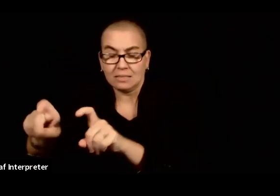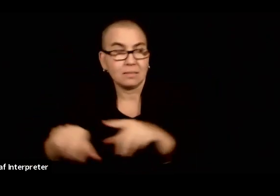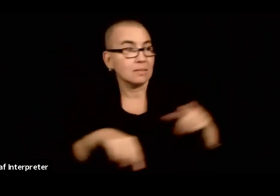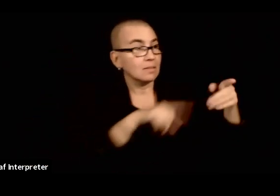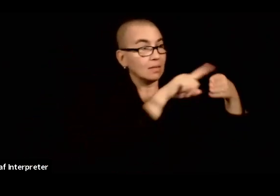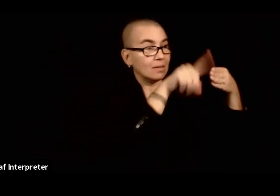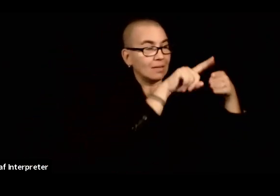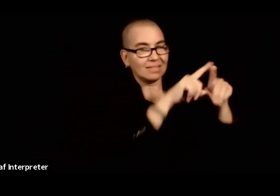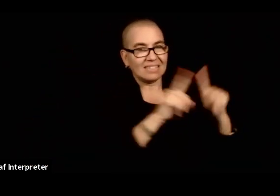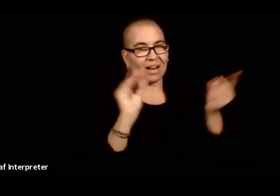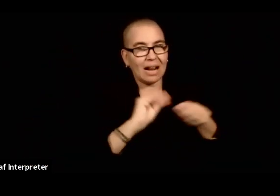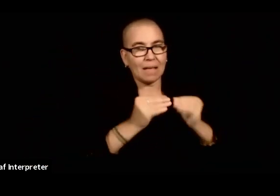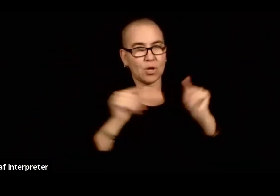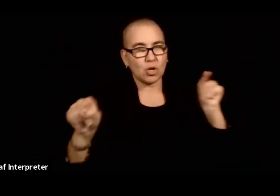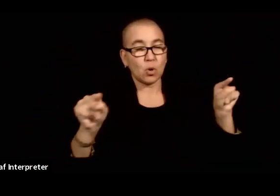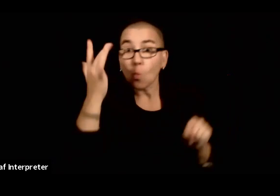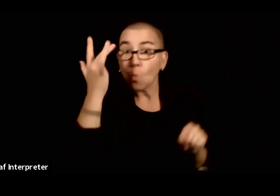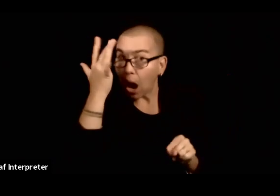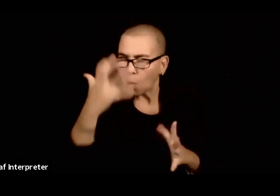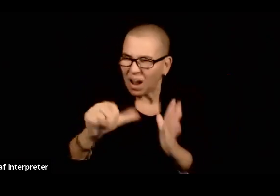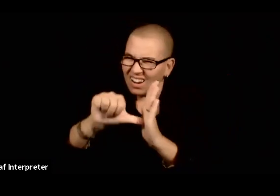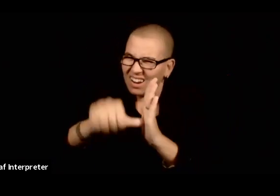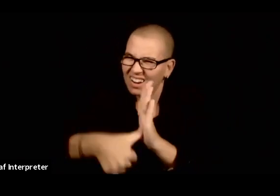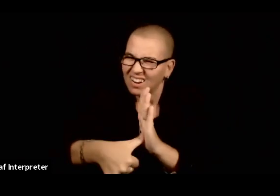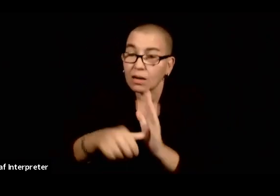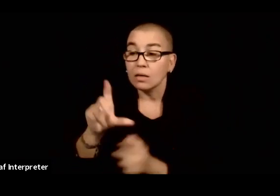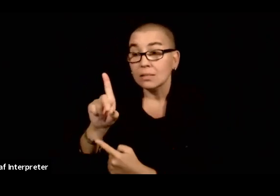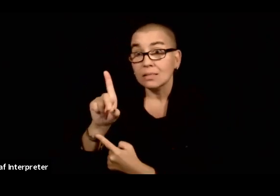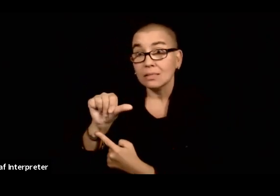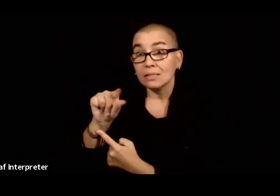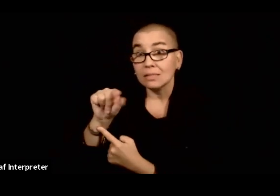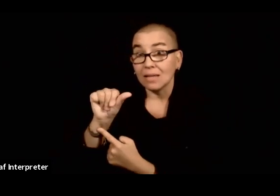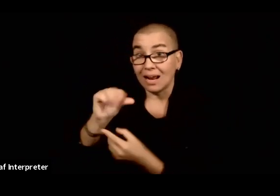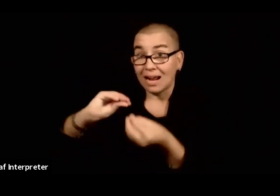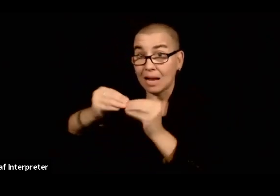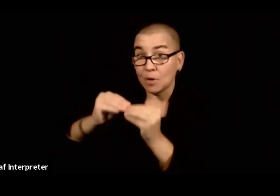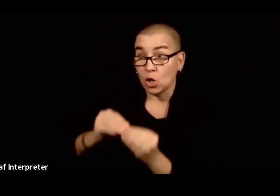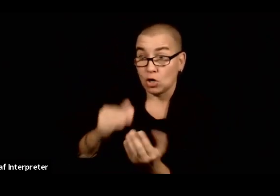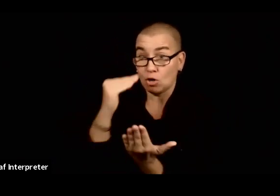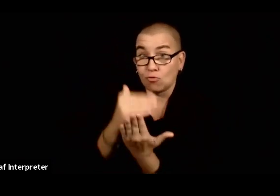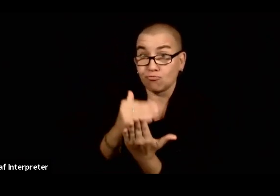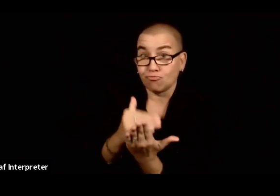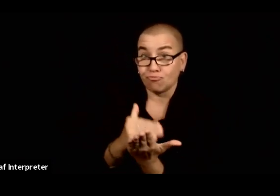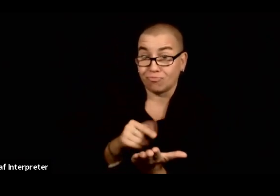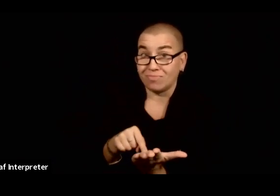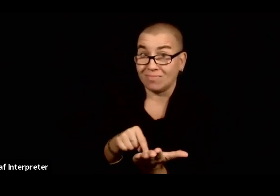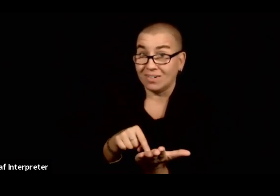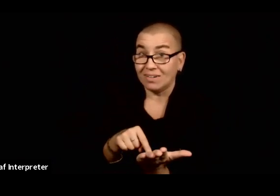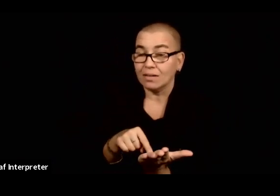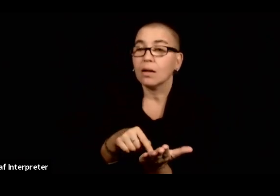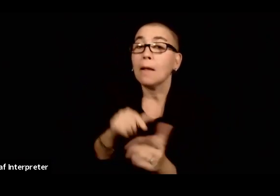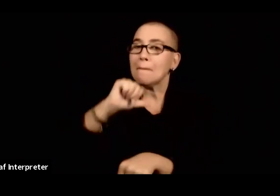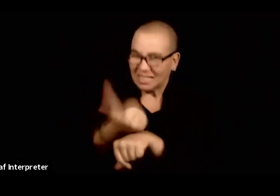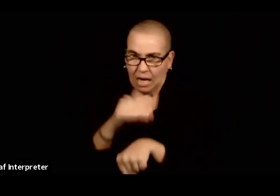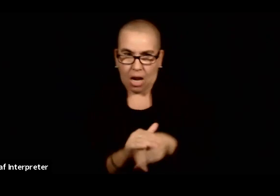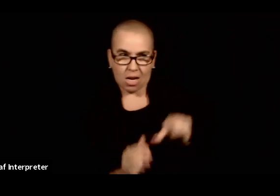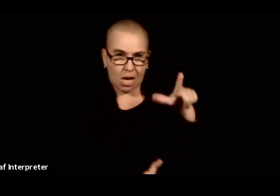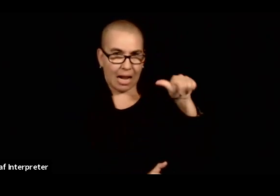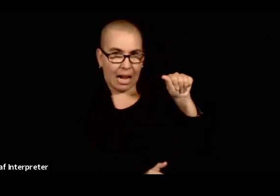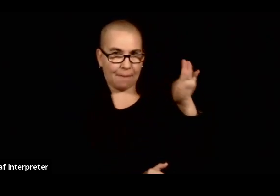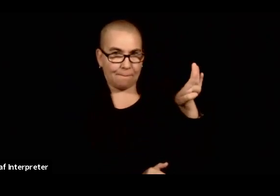what you see in these day-to-day numbers that we report each day really reflect what could be a pretty wide variation